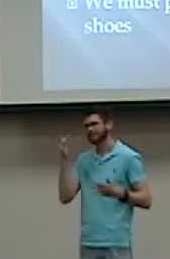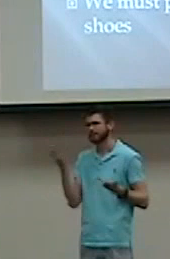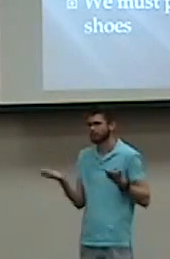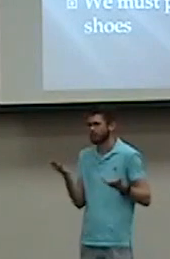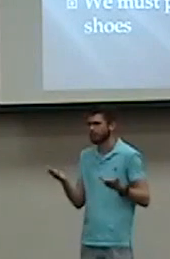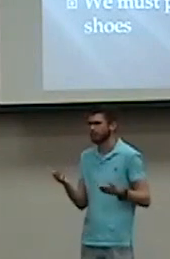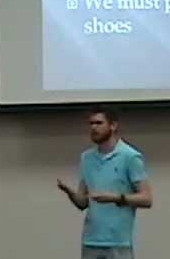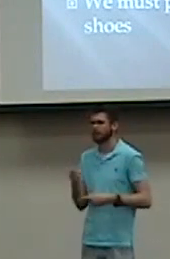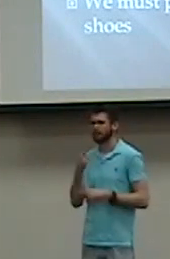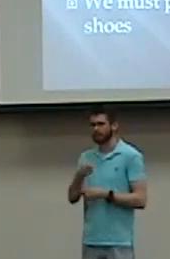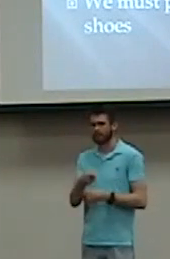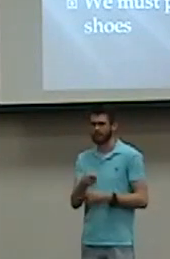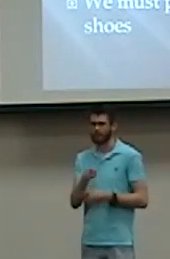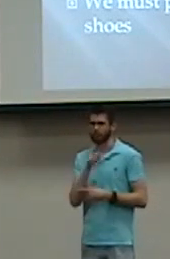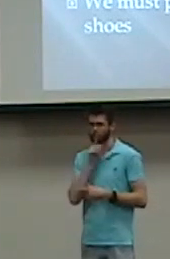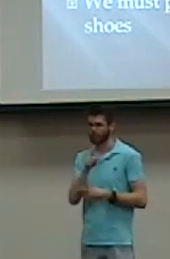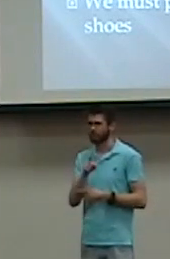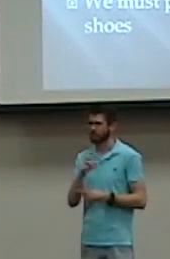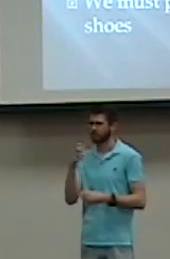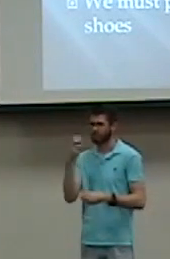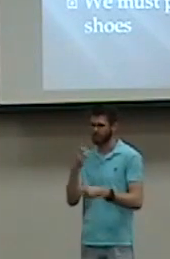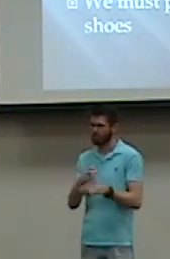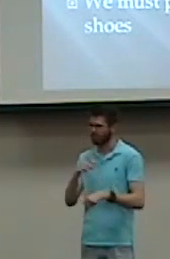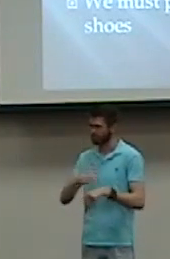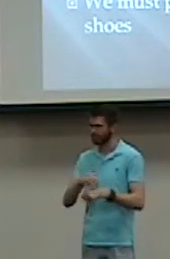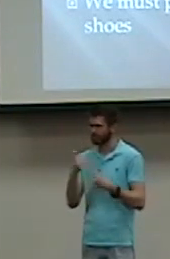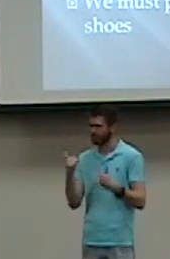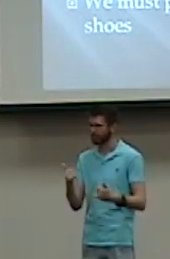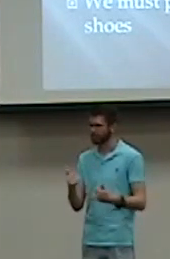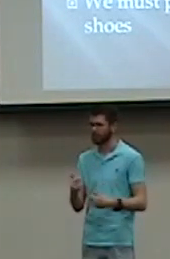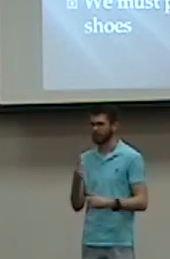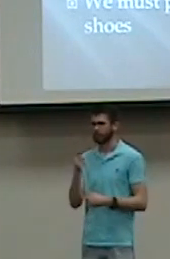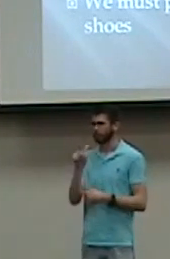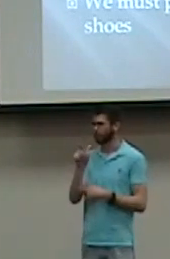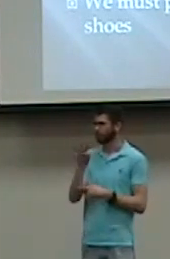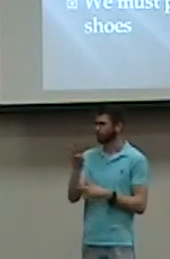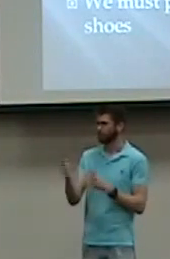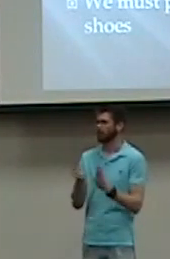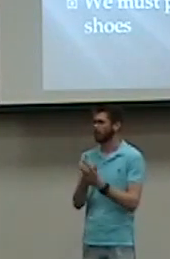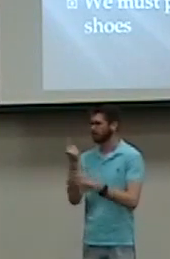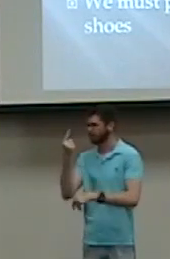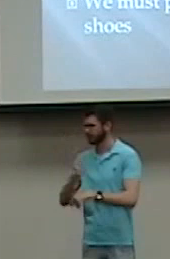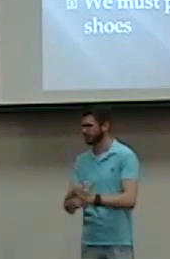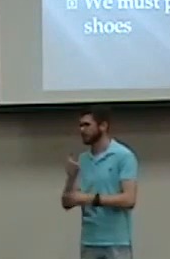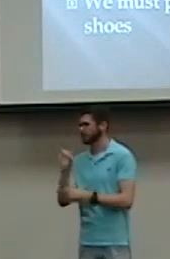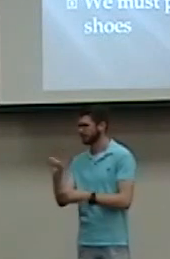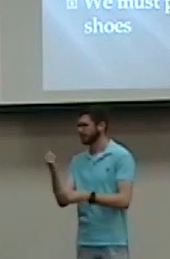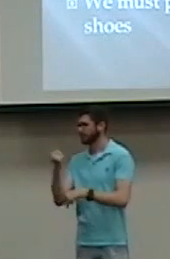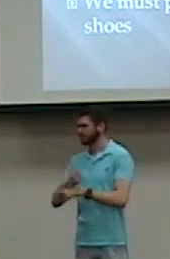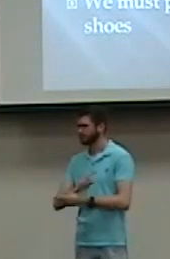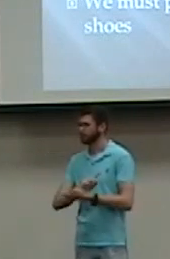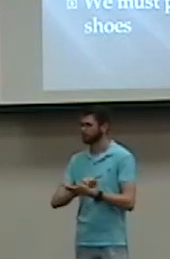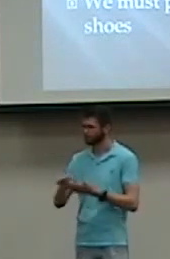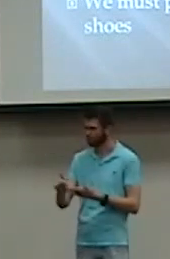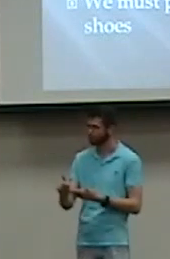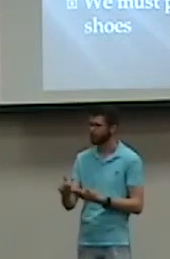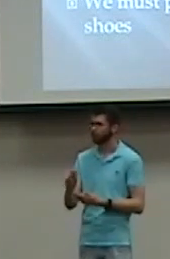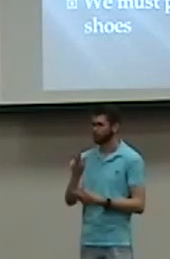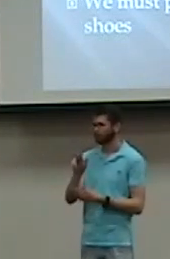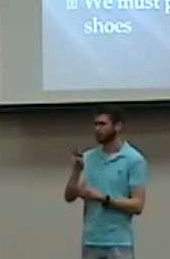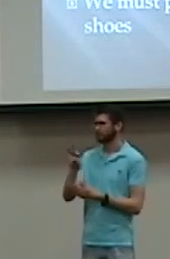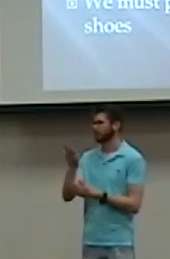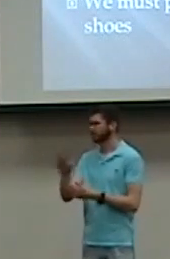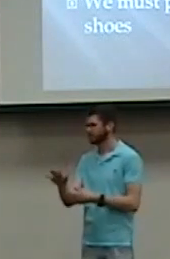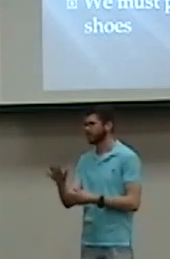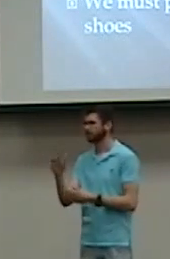mode, and they're staying in crisis mode 24/7, 7 days a week, 365 days a year in some cases.